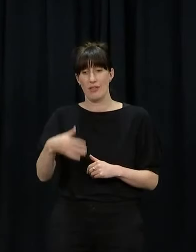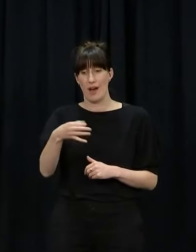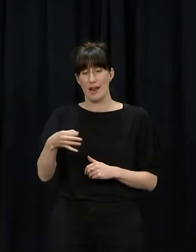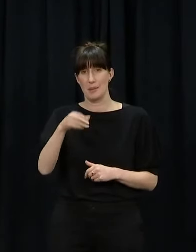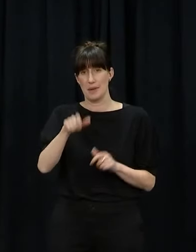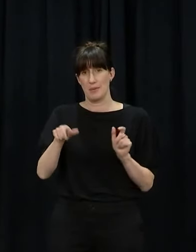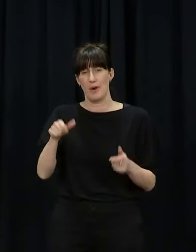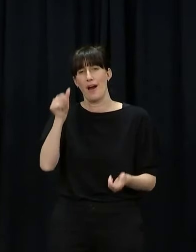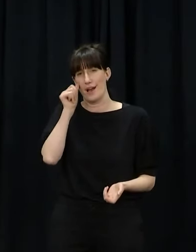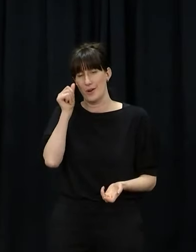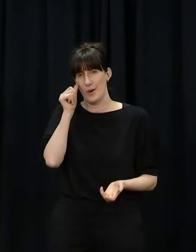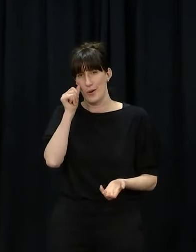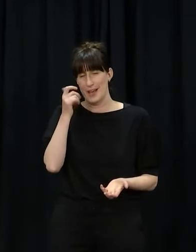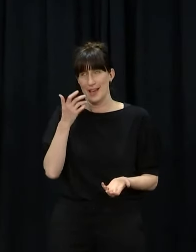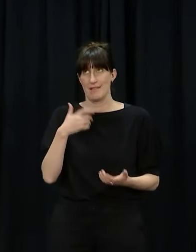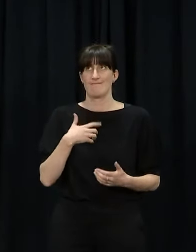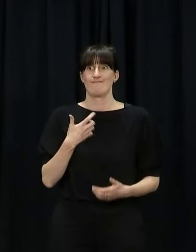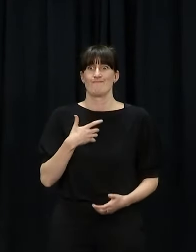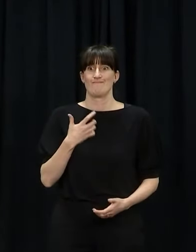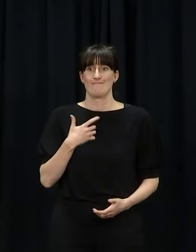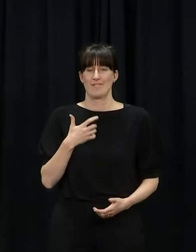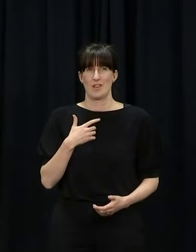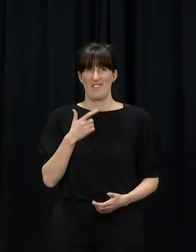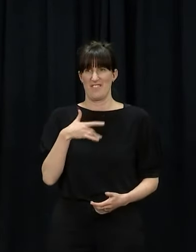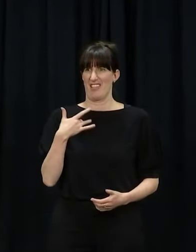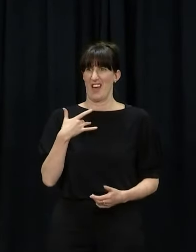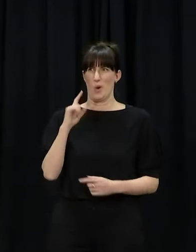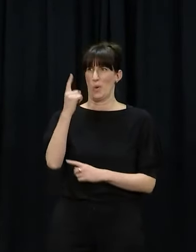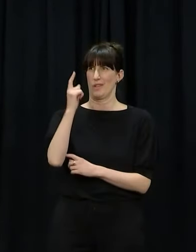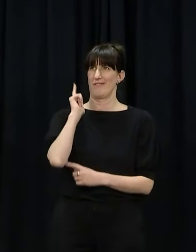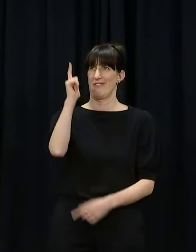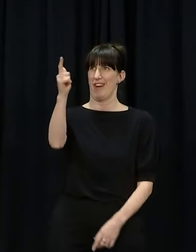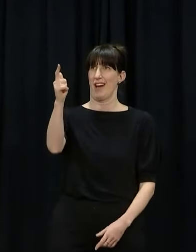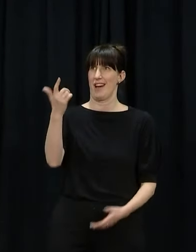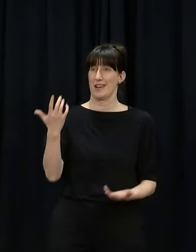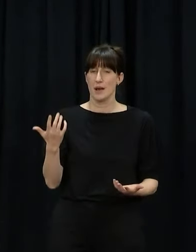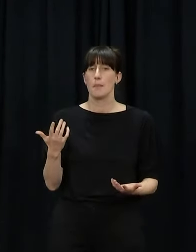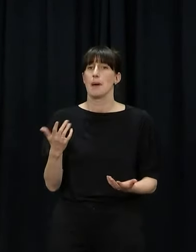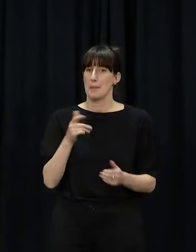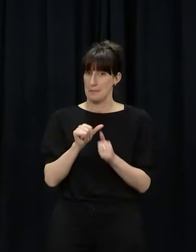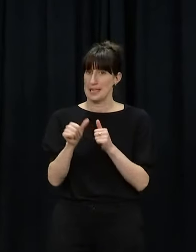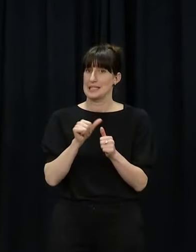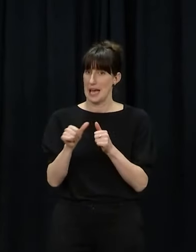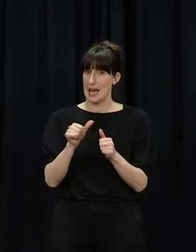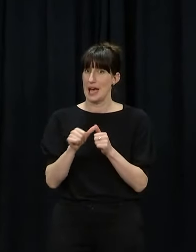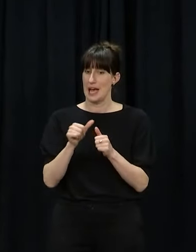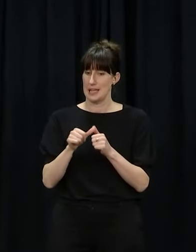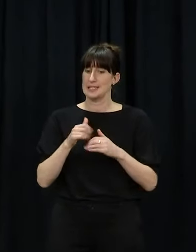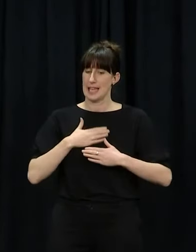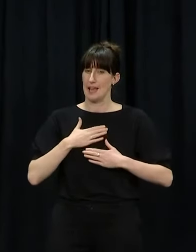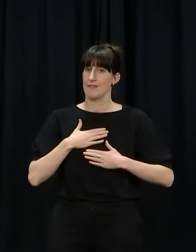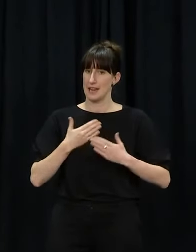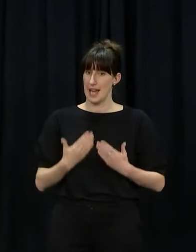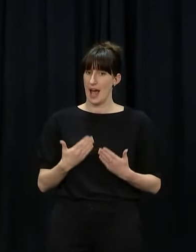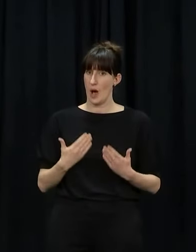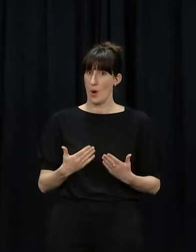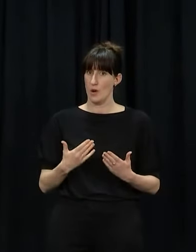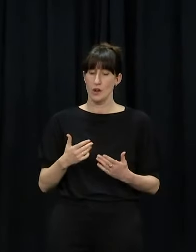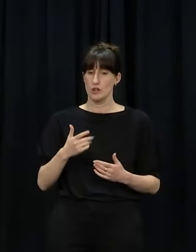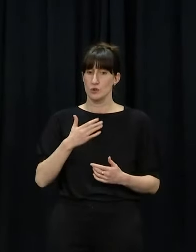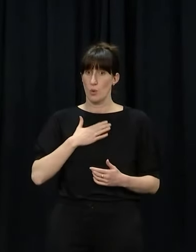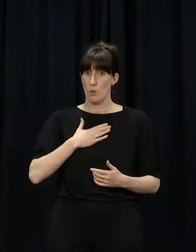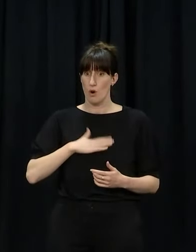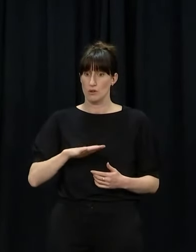outbreak can feel so far away, but I would much, much rather you be included now than us be in a situation where we miss something